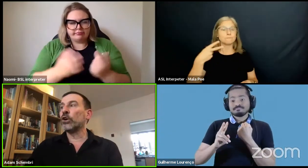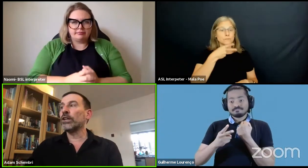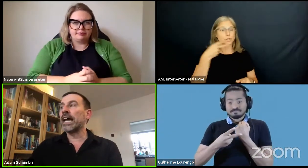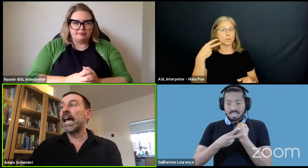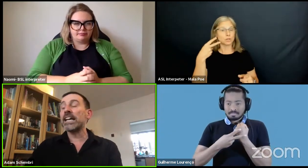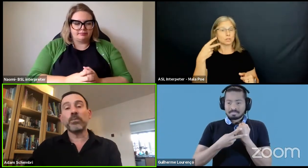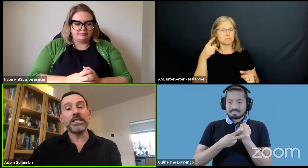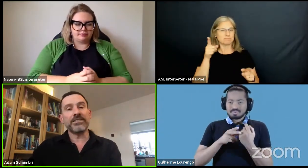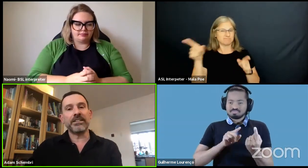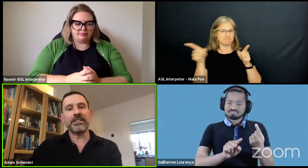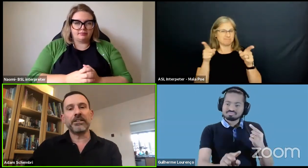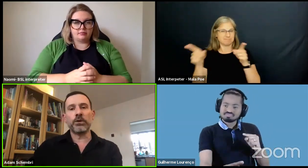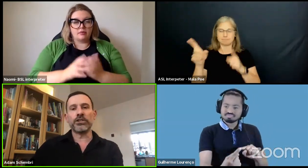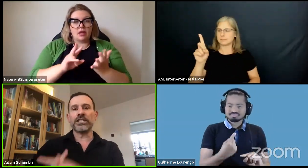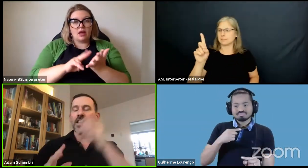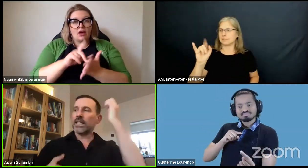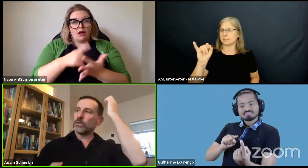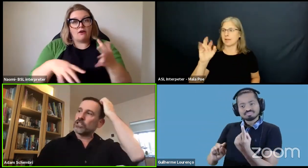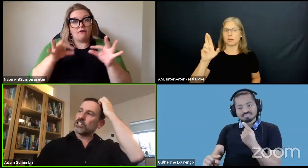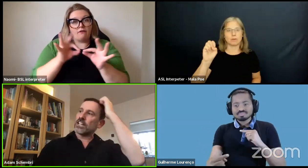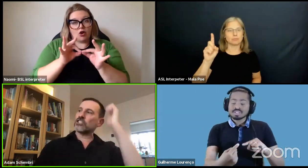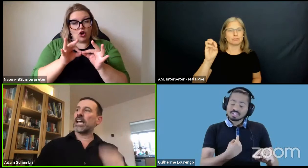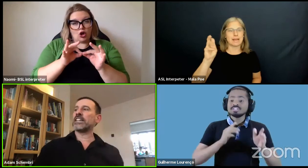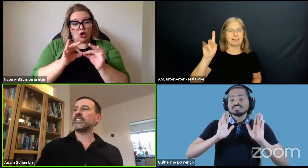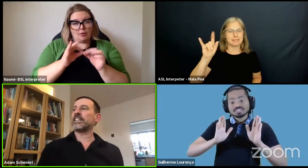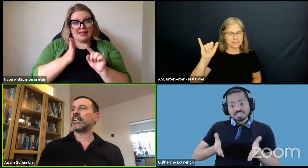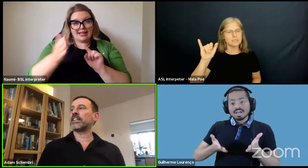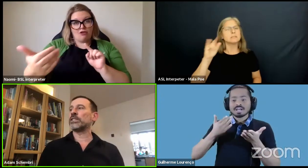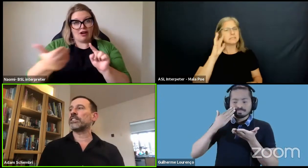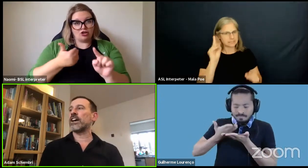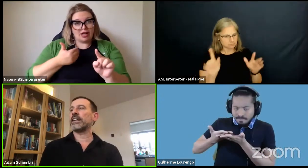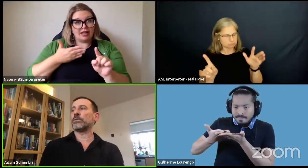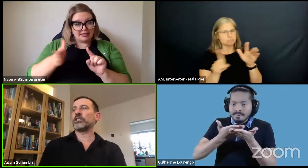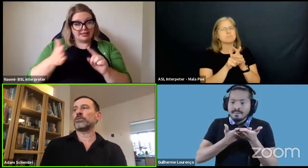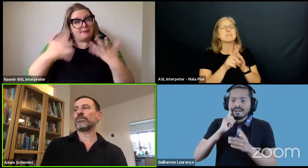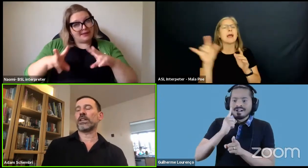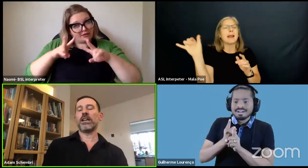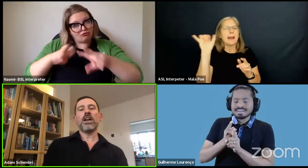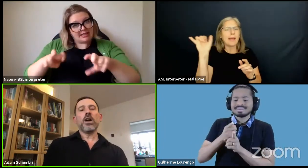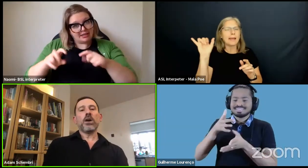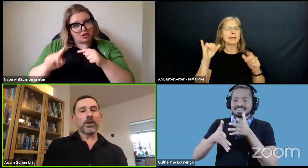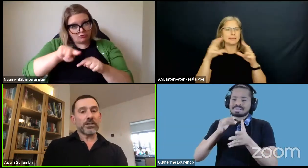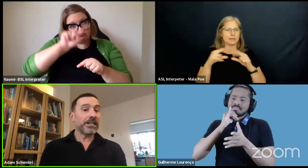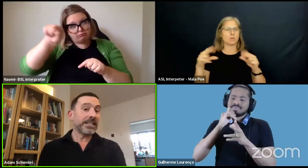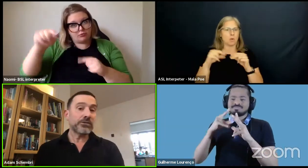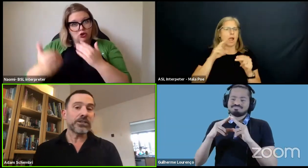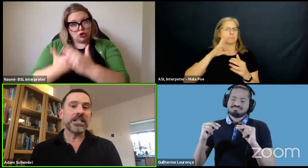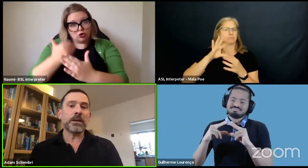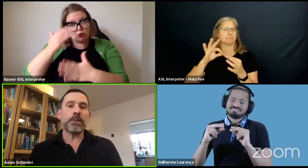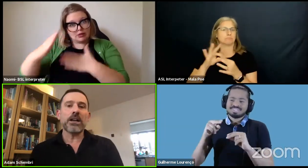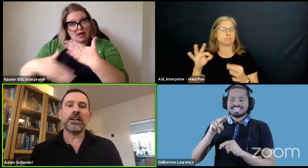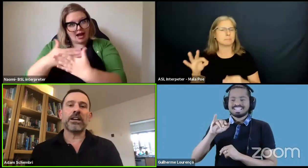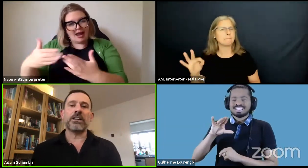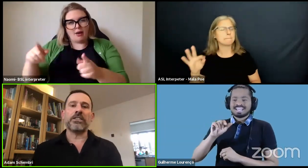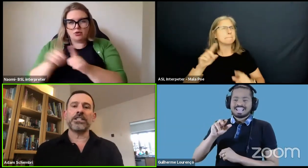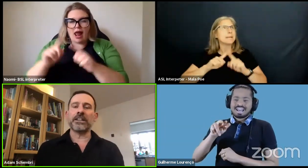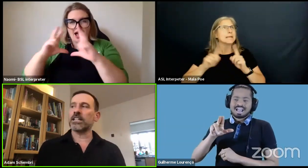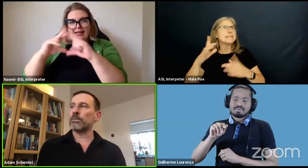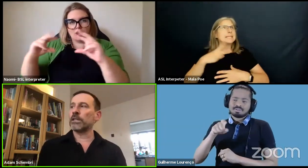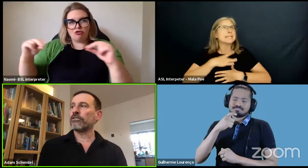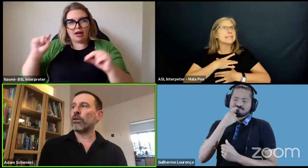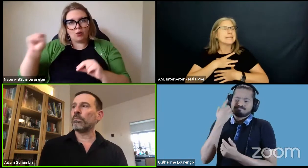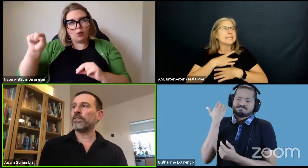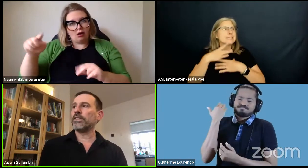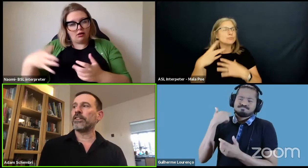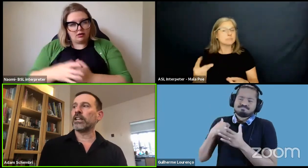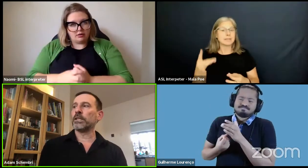to earlier, has been studied in emerging sign languages such as Nicaraguan Sign Language. What's really interesting about the data